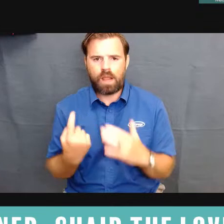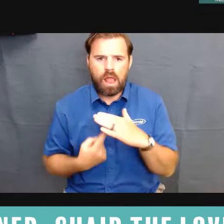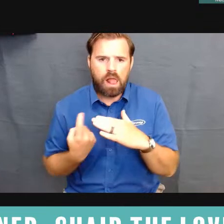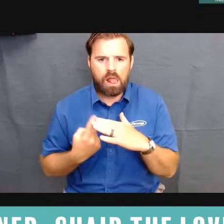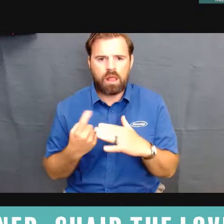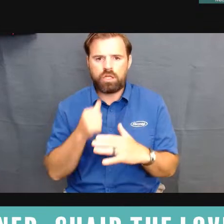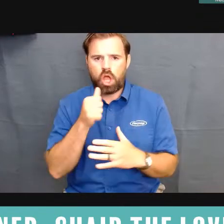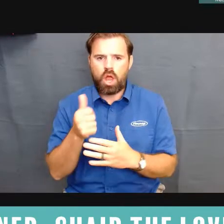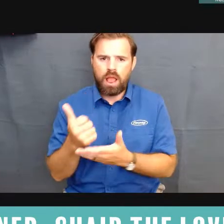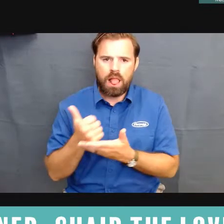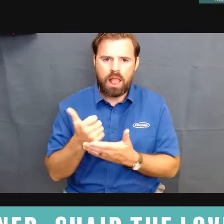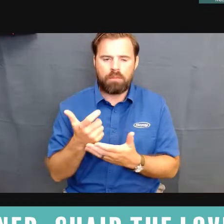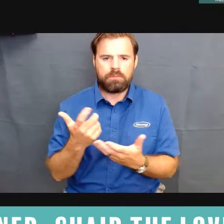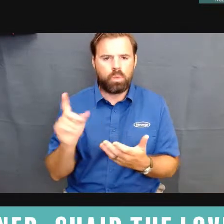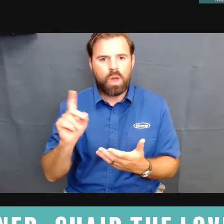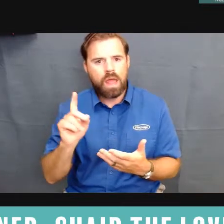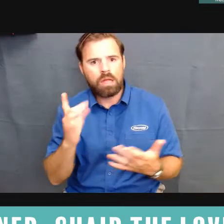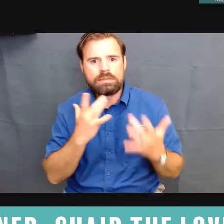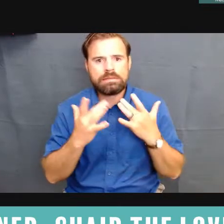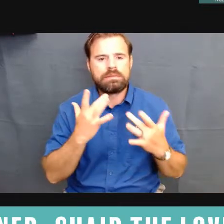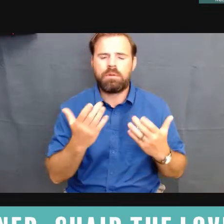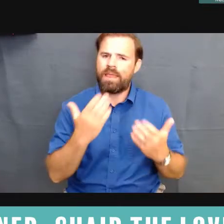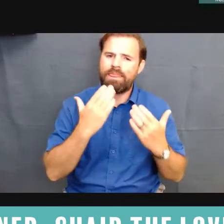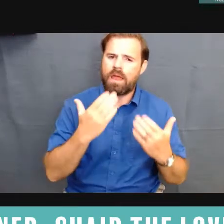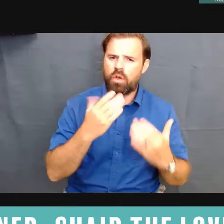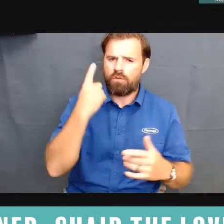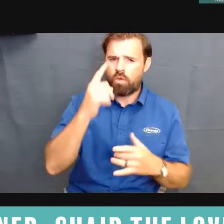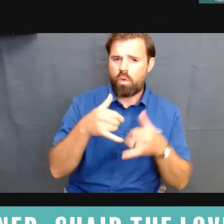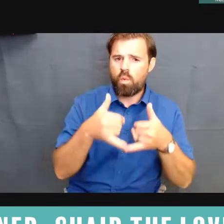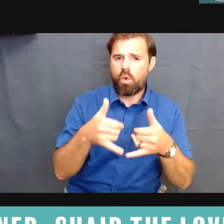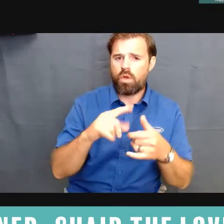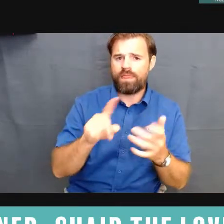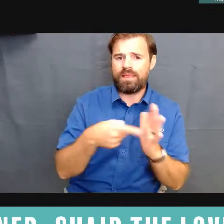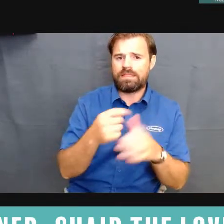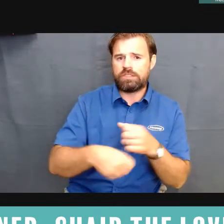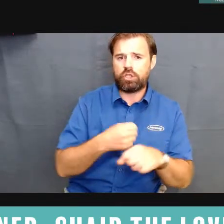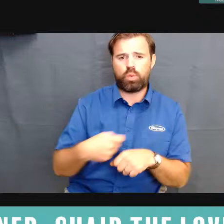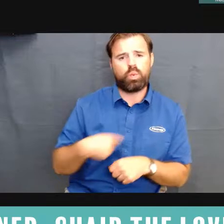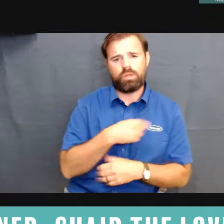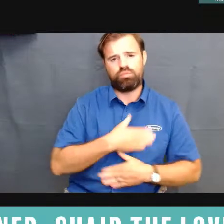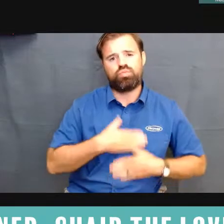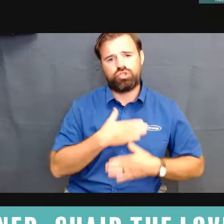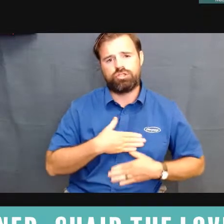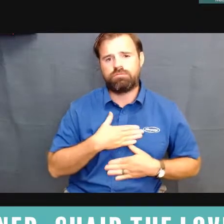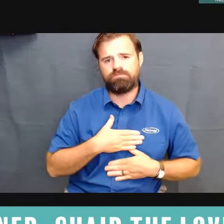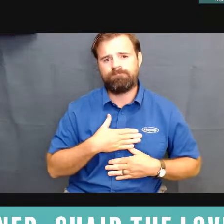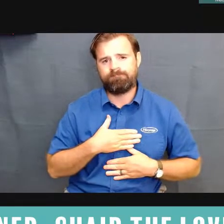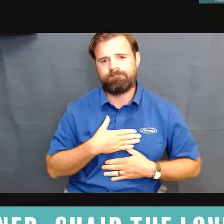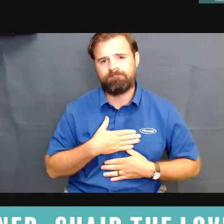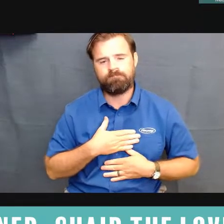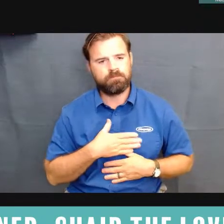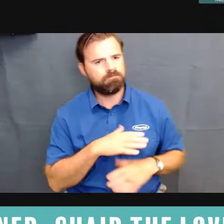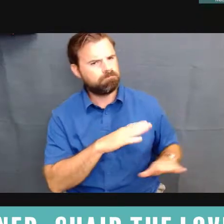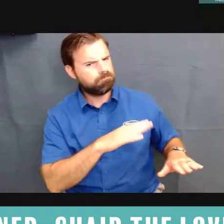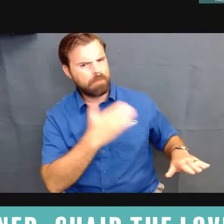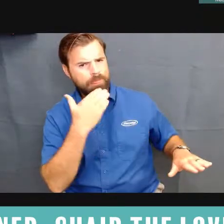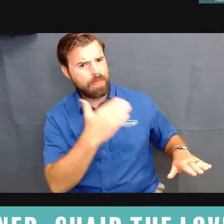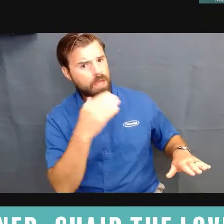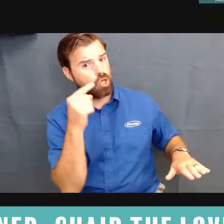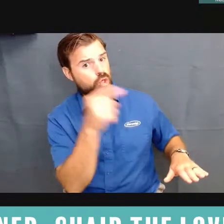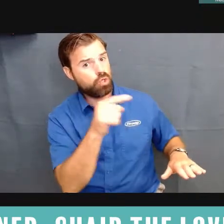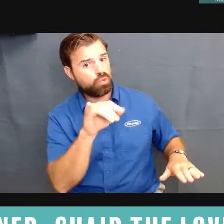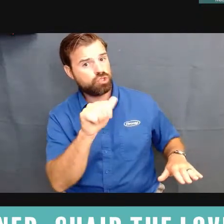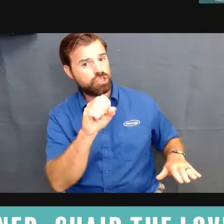thank you for all that you guys do, and thank you so much for the award this year. We appreciate it. Well, thank you,